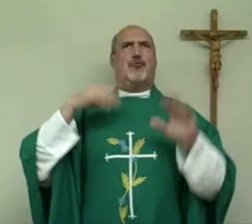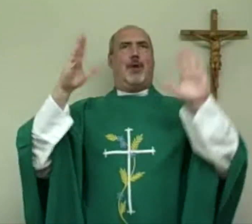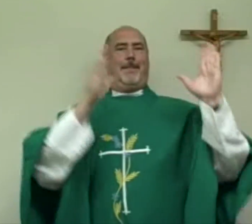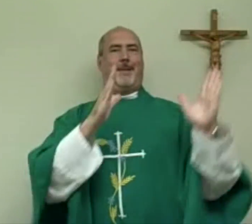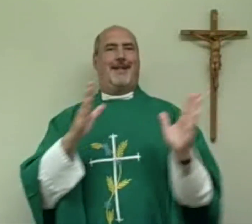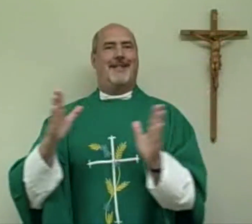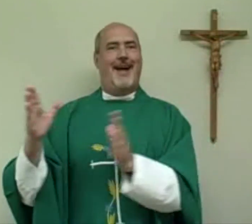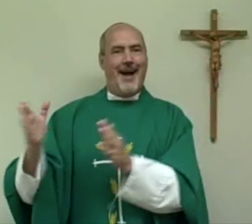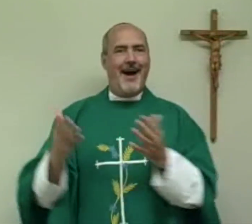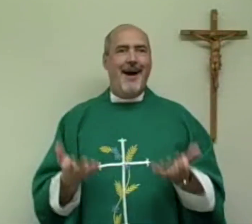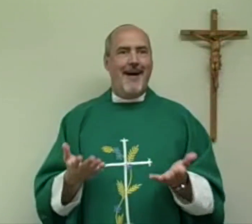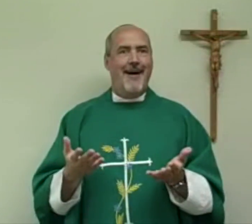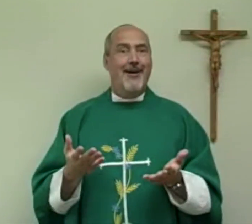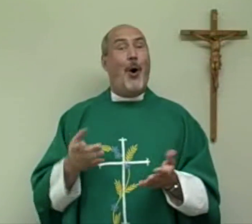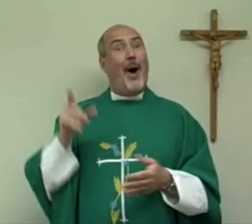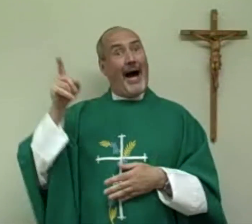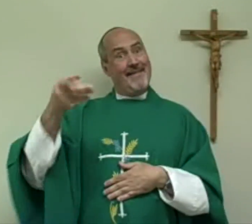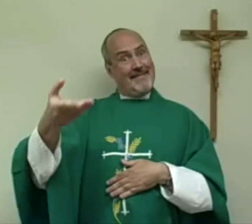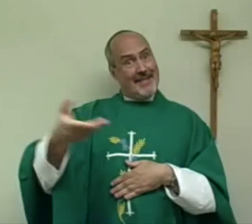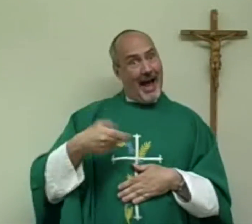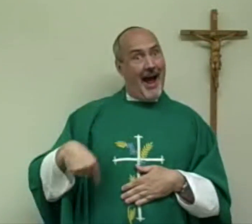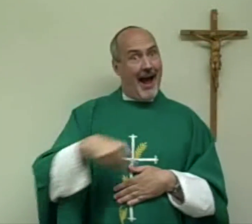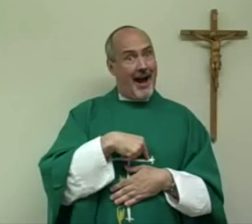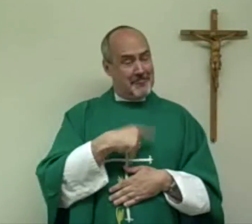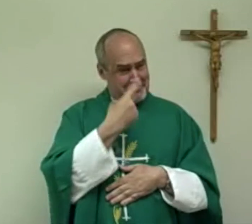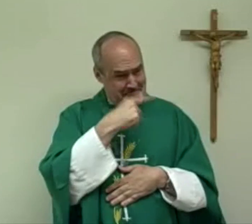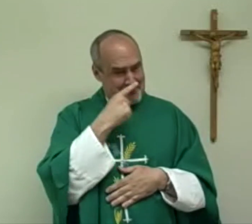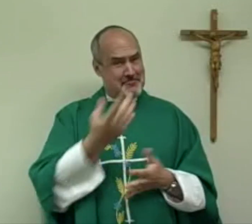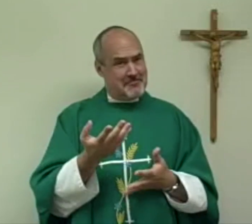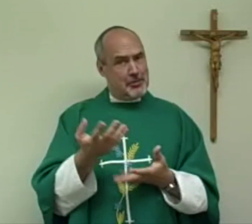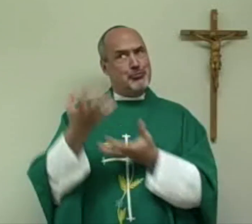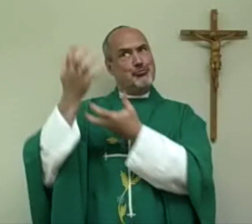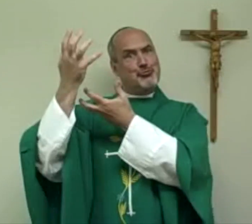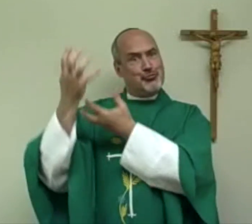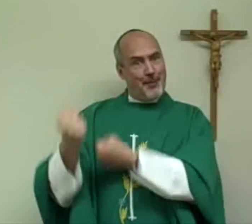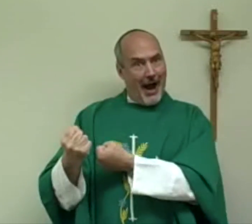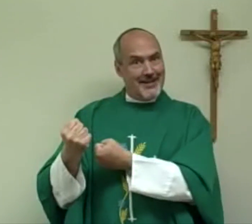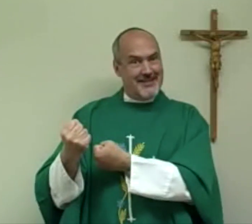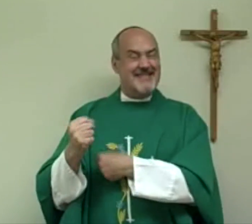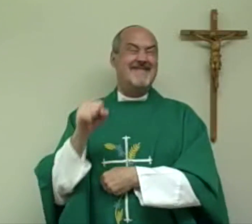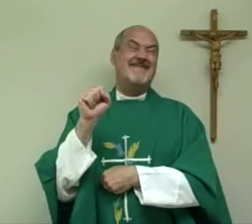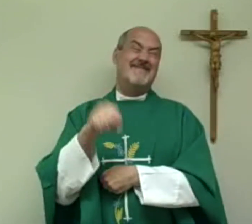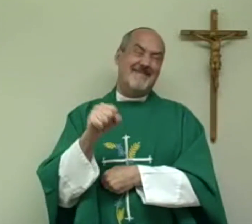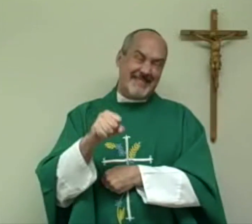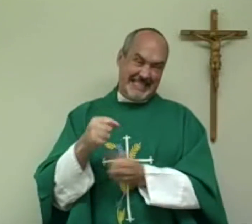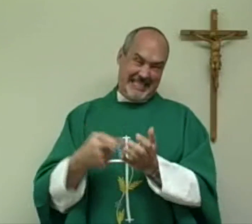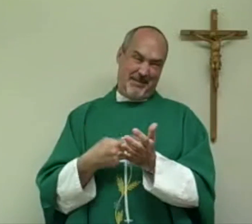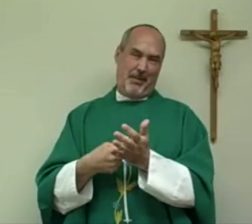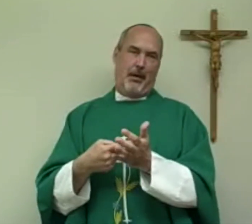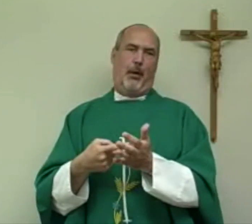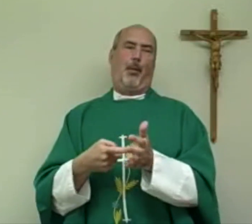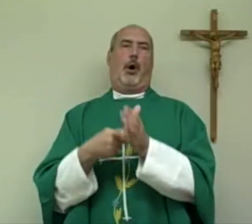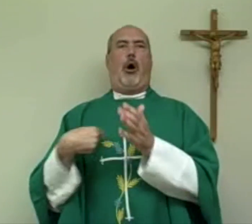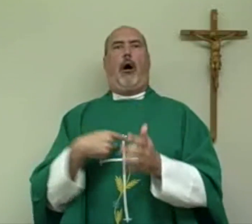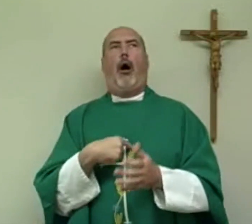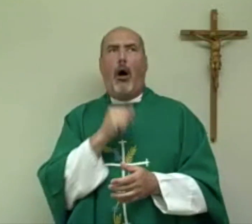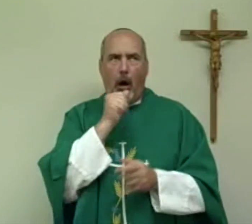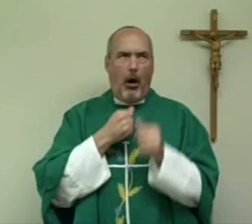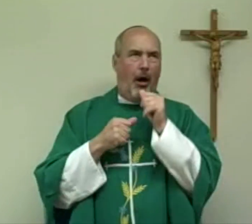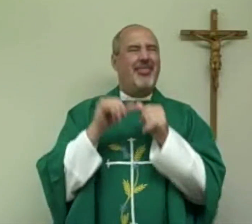the bigger picture for us, and He has a plan for us. So He asks us to trust Him.